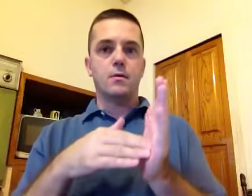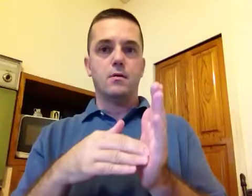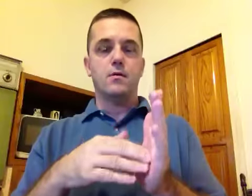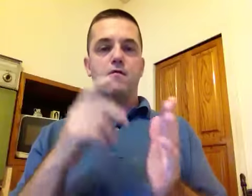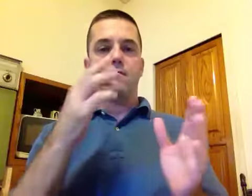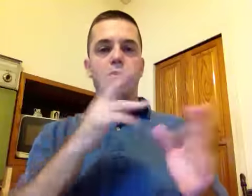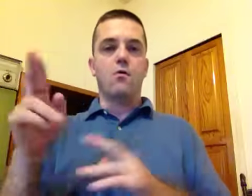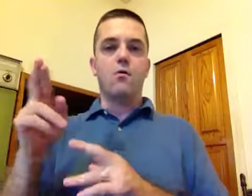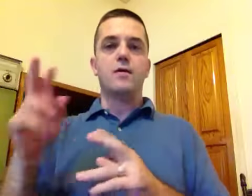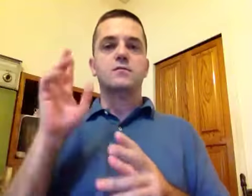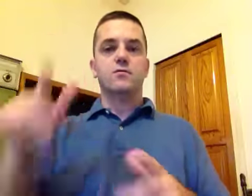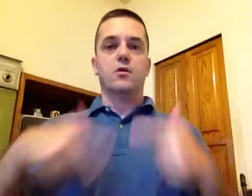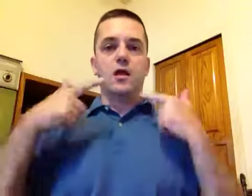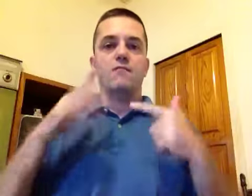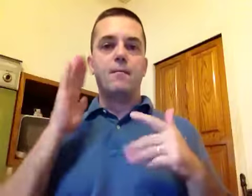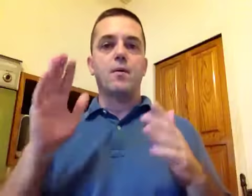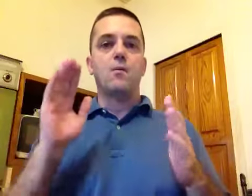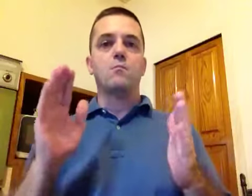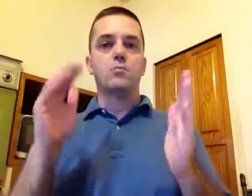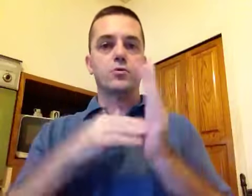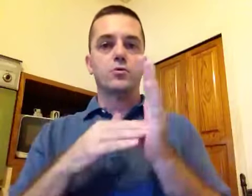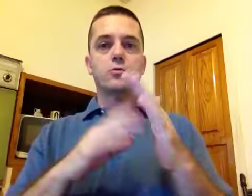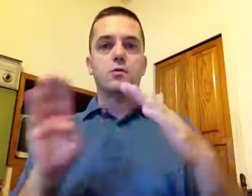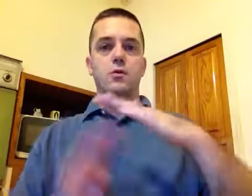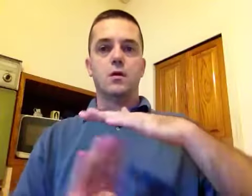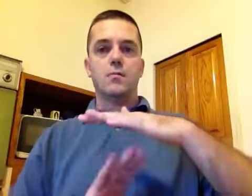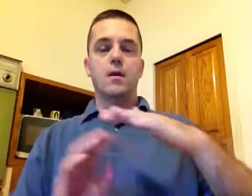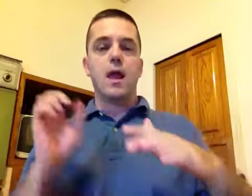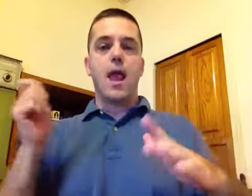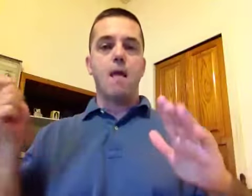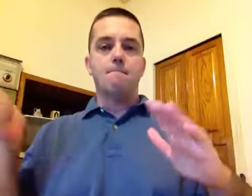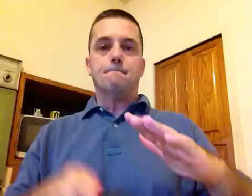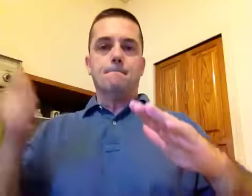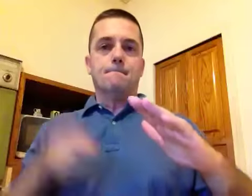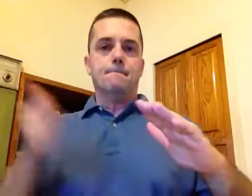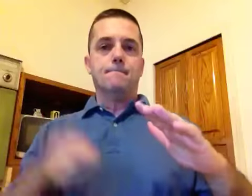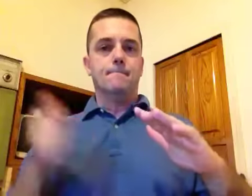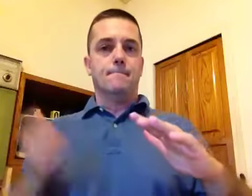the rest of your life, I'm going to put you in the basement and hit you with a stick.